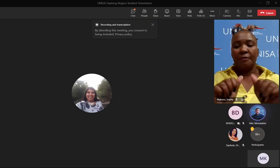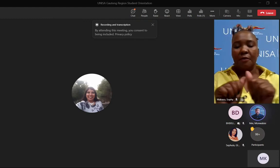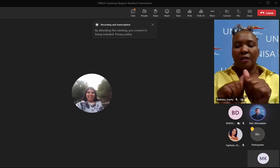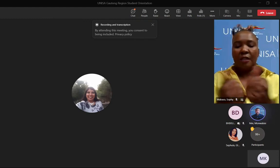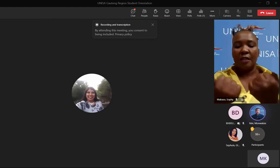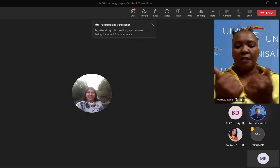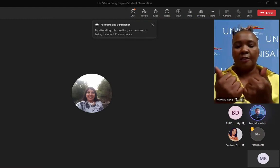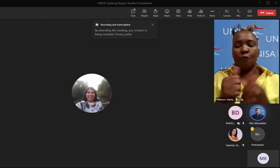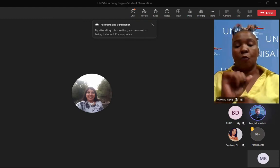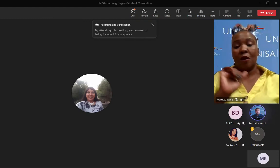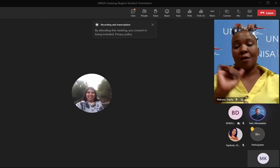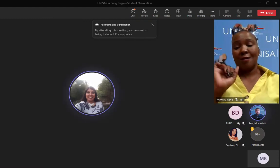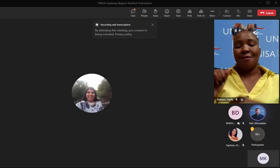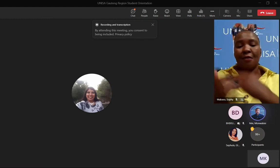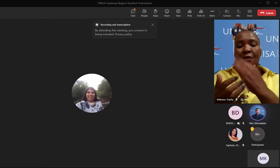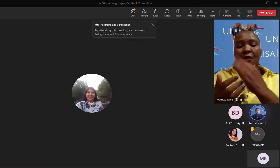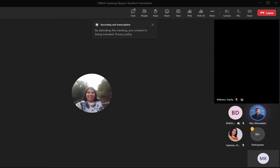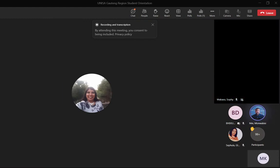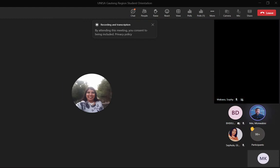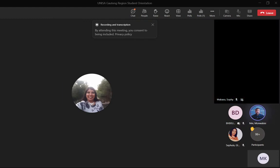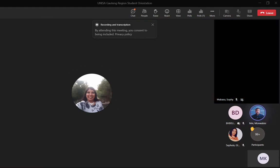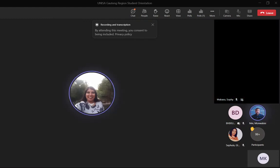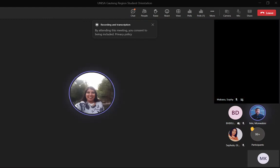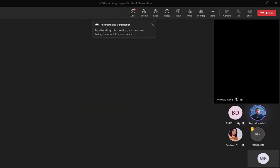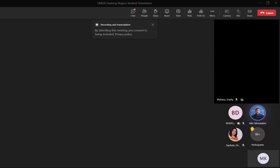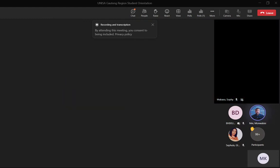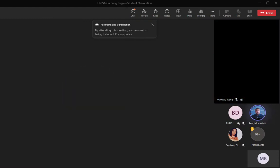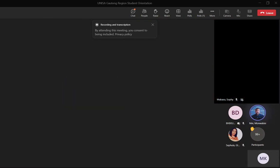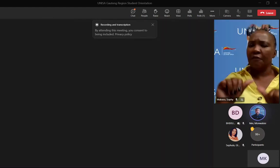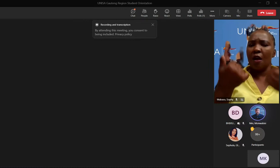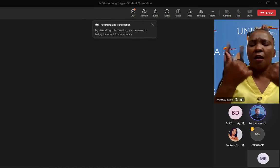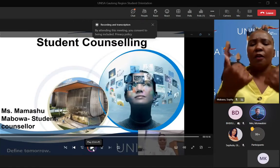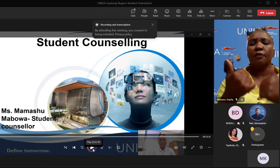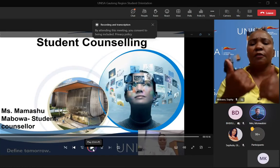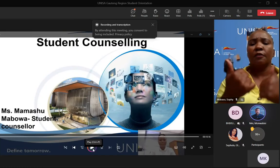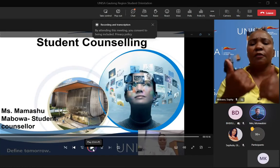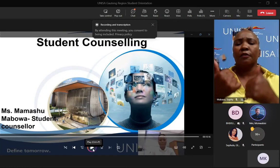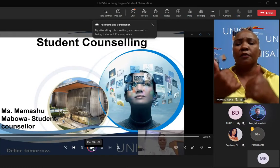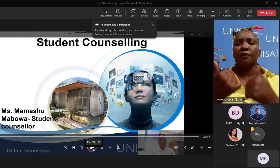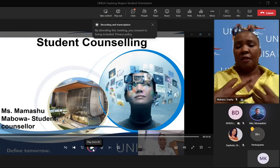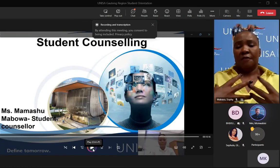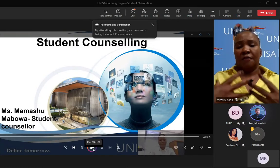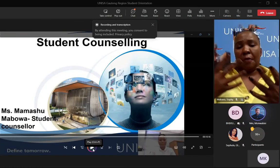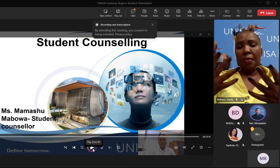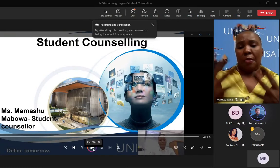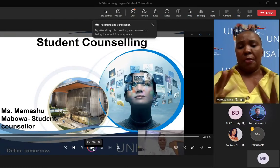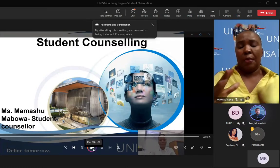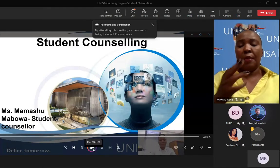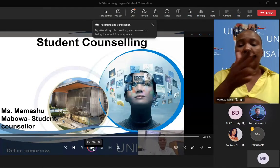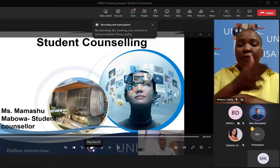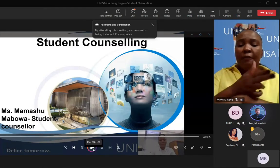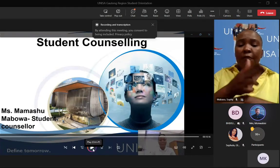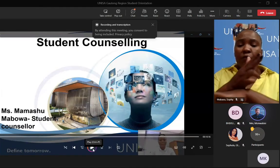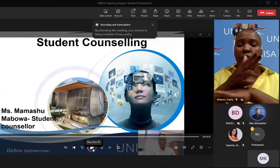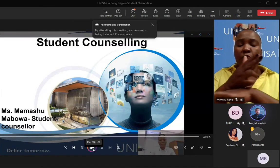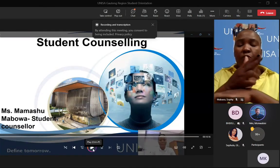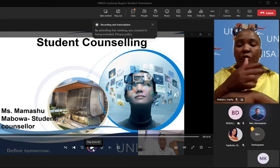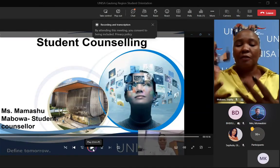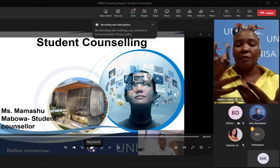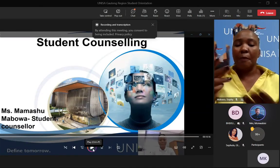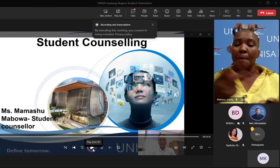challenges on her side but all will be well but she has sent us um a video that she has